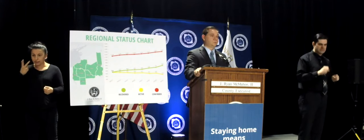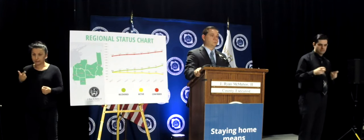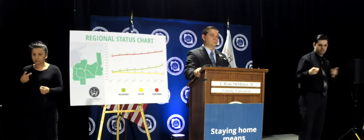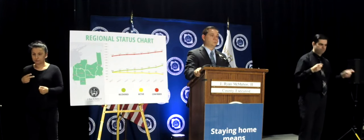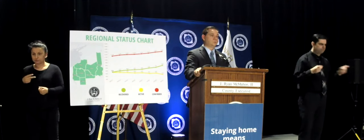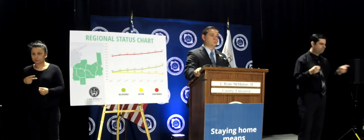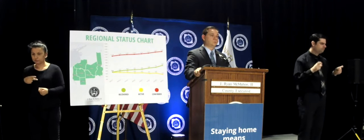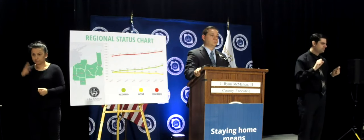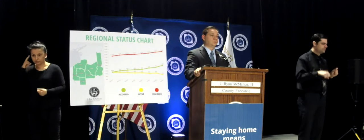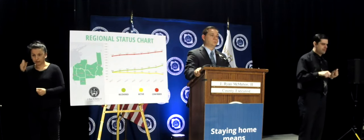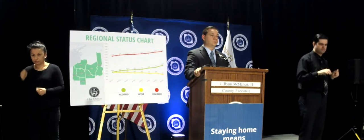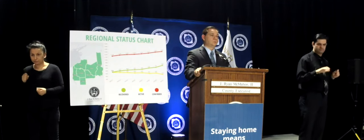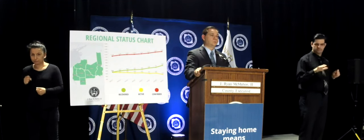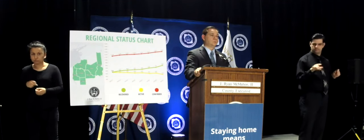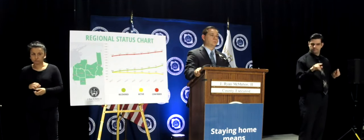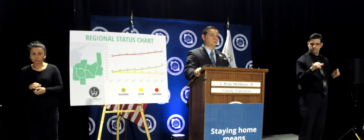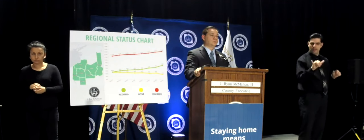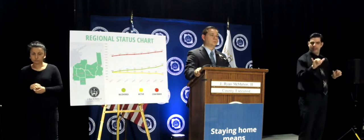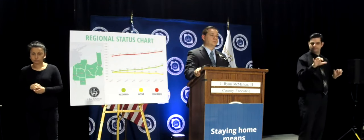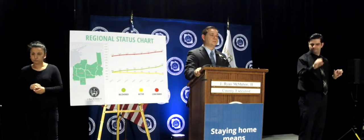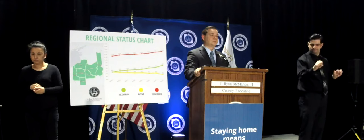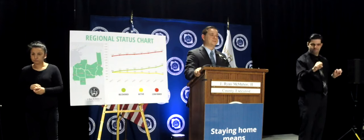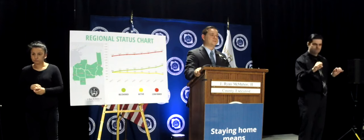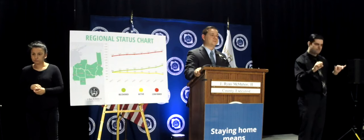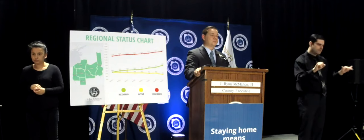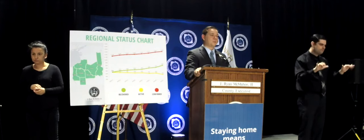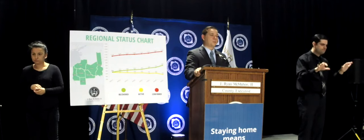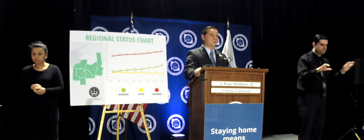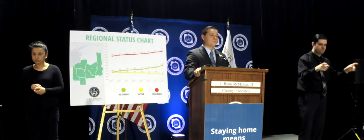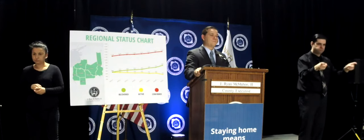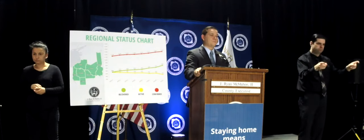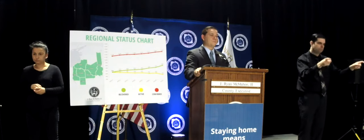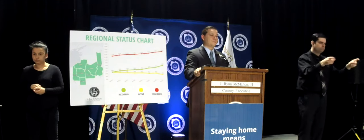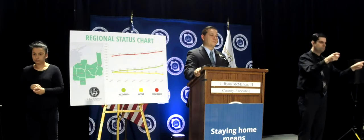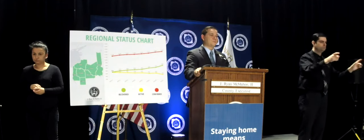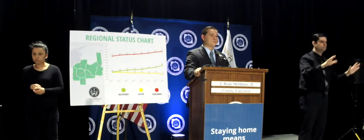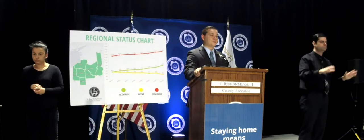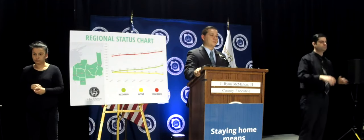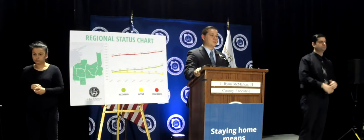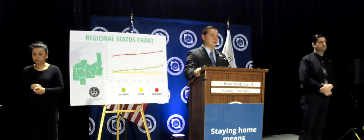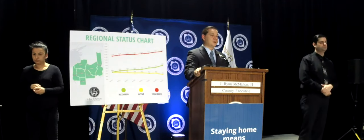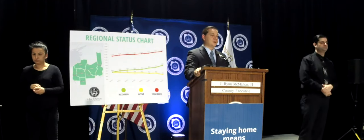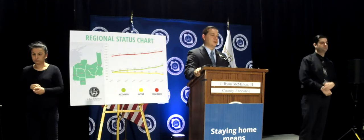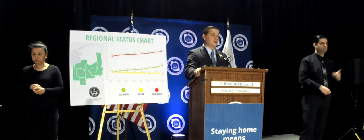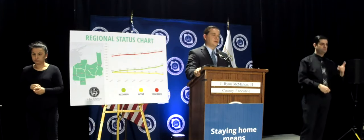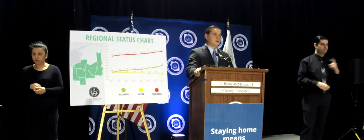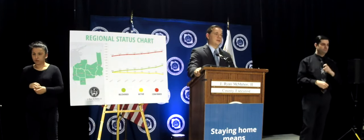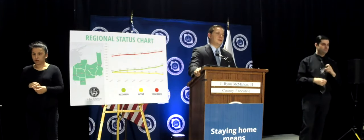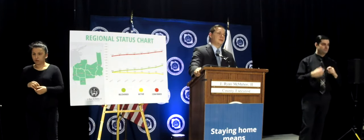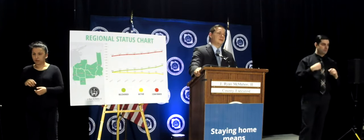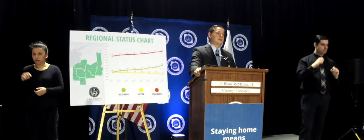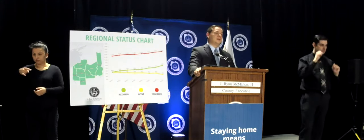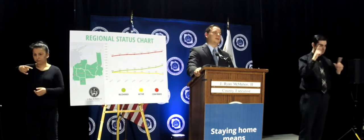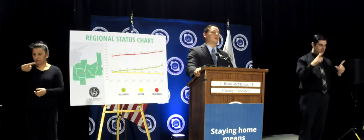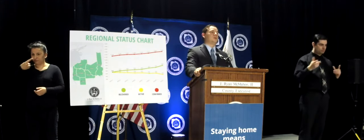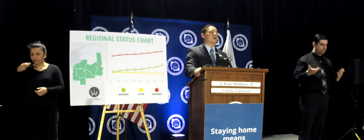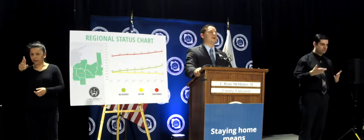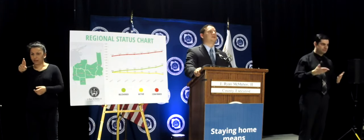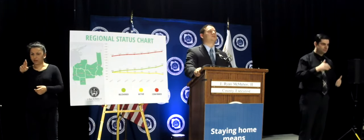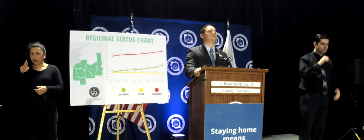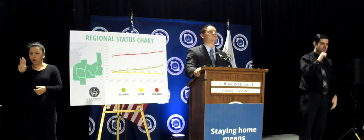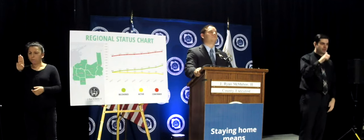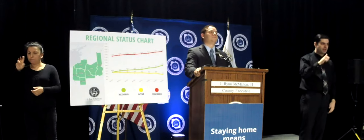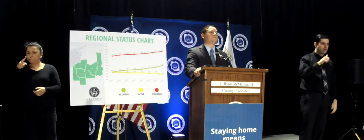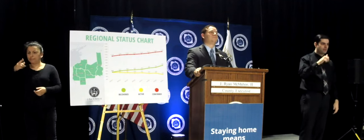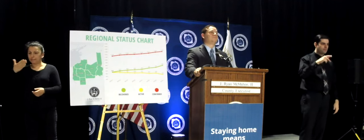actually surprised you're here and not in line for Pizza Frites on Erie Boulevard. But there is a line 1 mile in each direction. Traffic Oh, is boy. backing